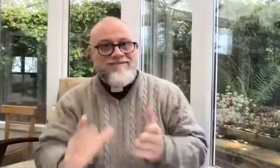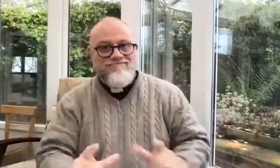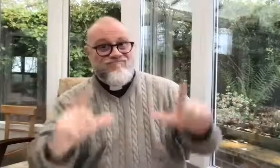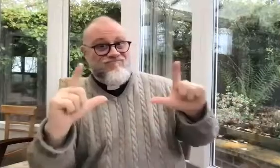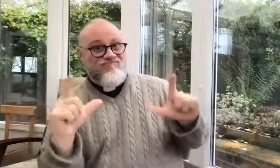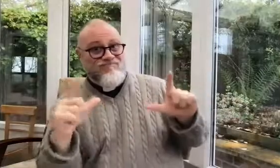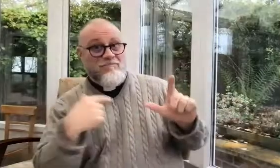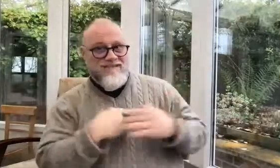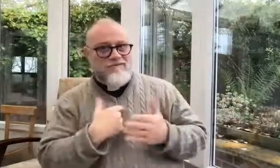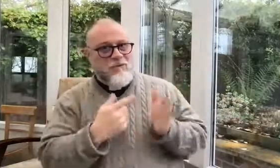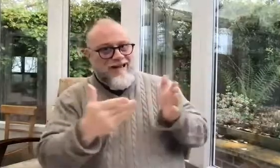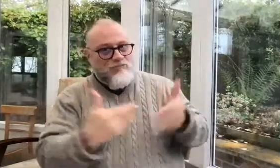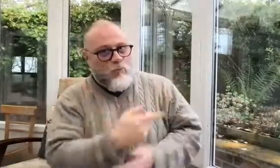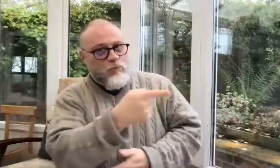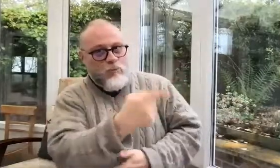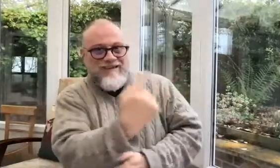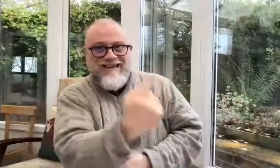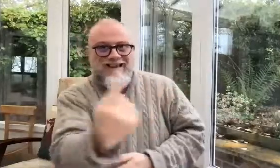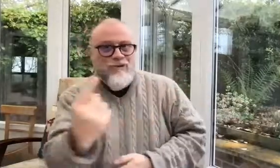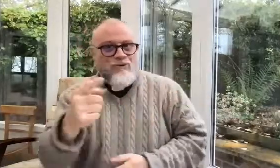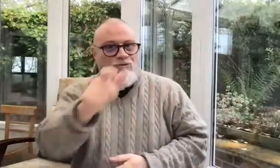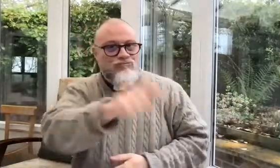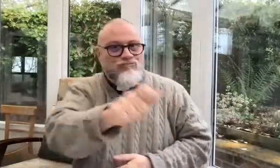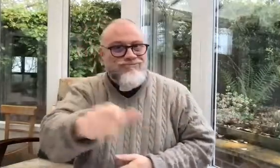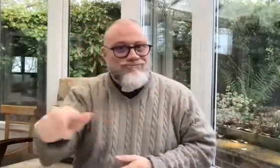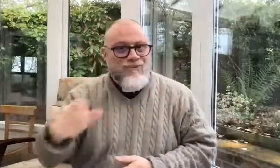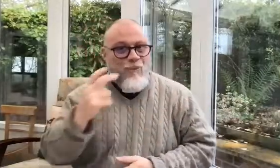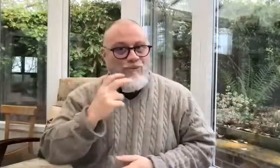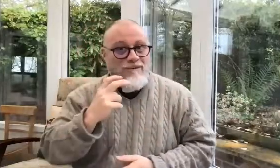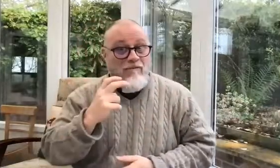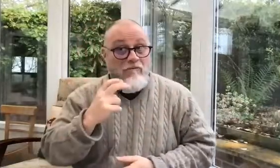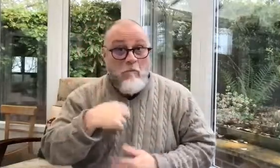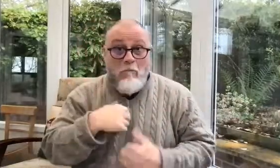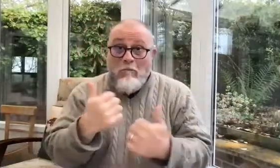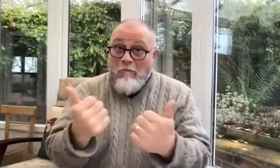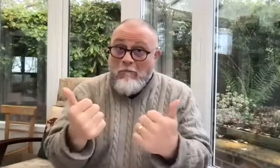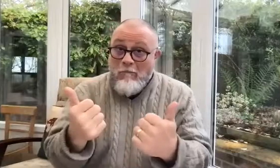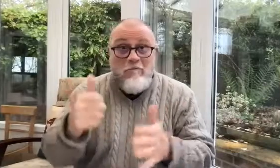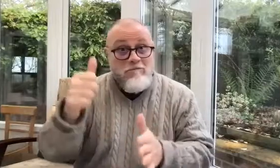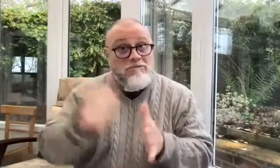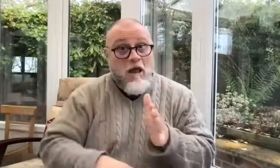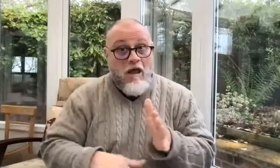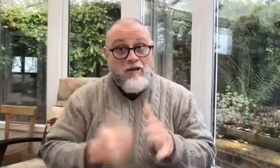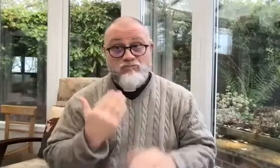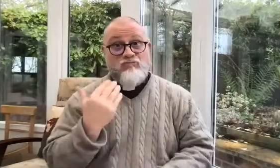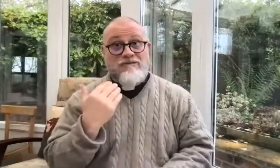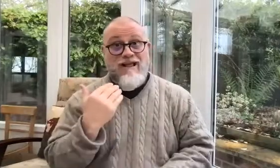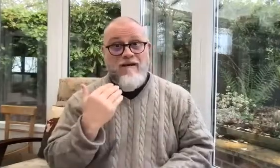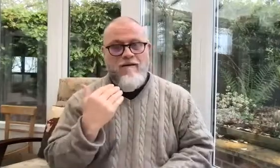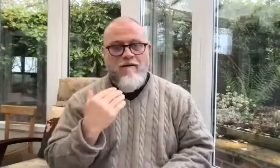I have an iPad and we can actually introduce you to each person. I thought, oh, okay, that's a start.